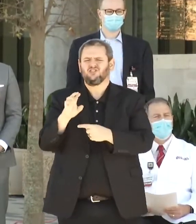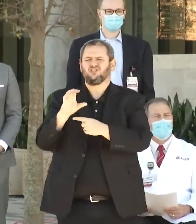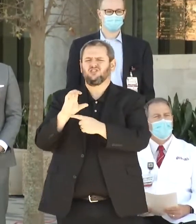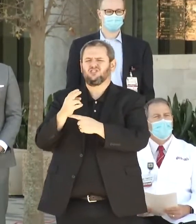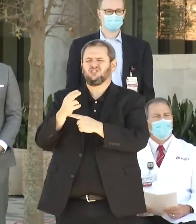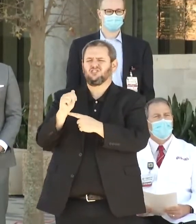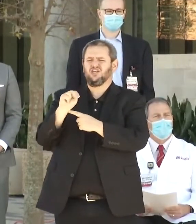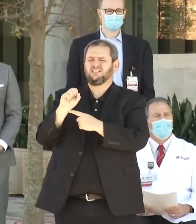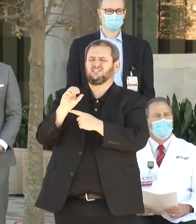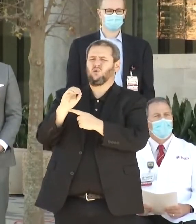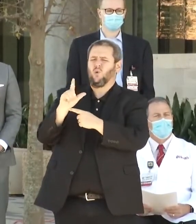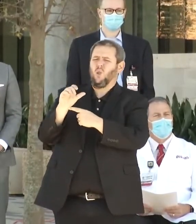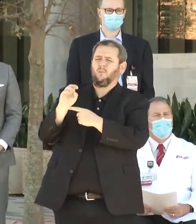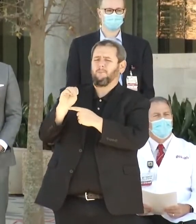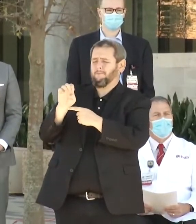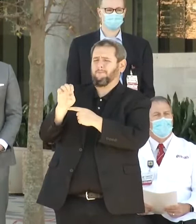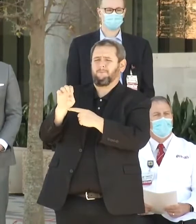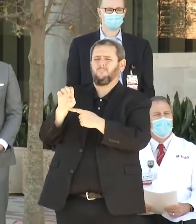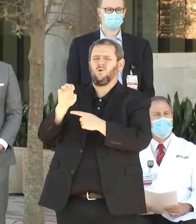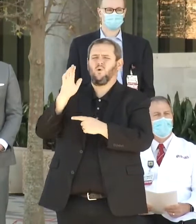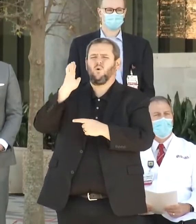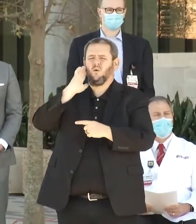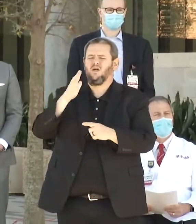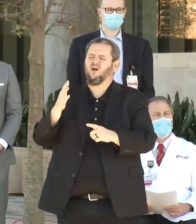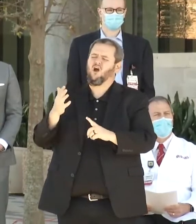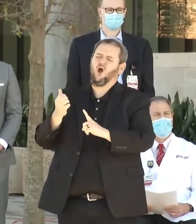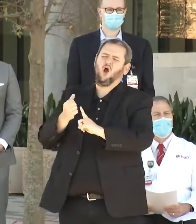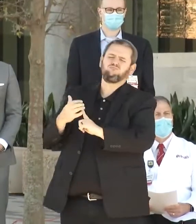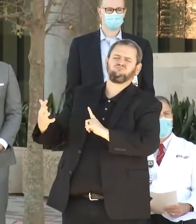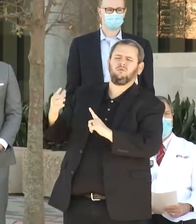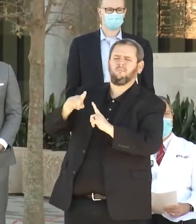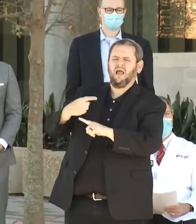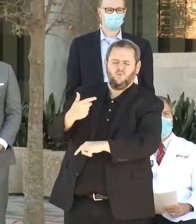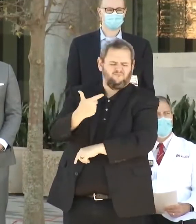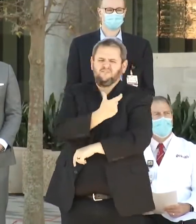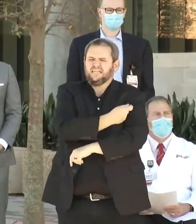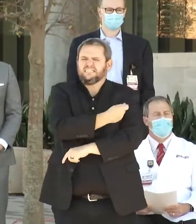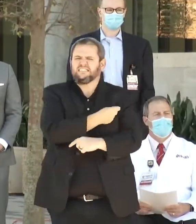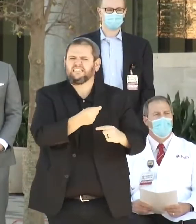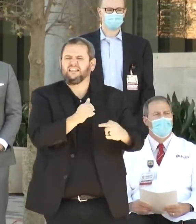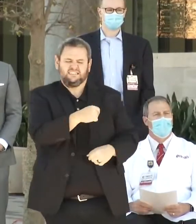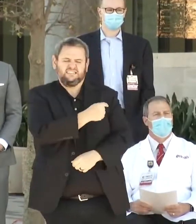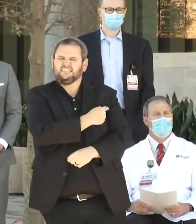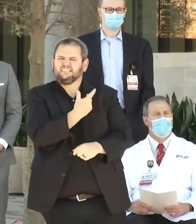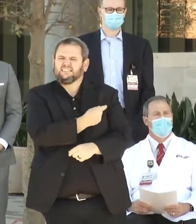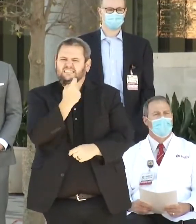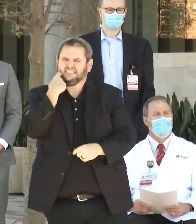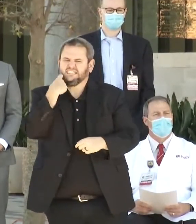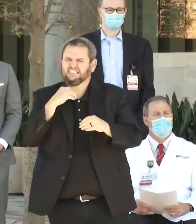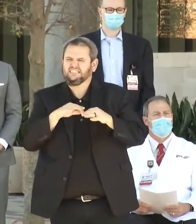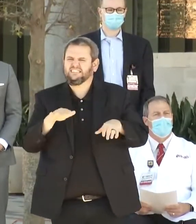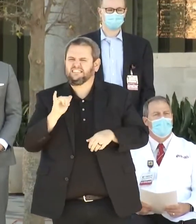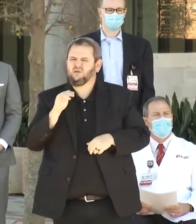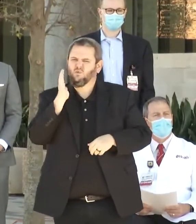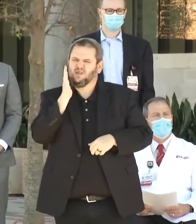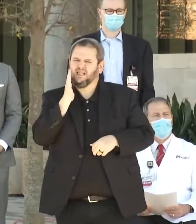vaccine, but we know a vaccine is coming, and with availability